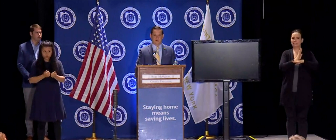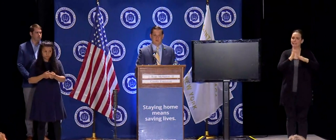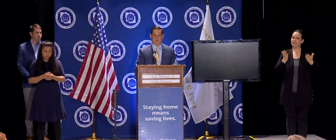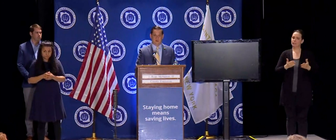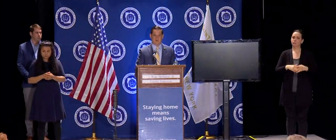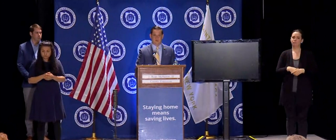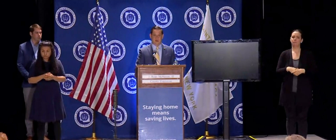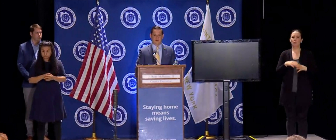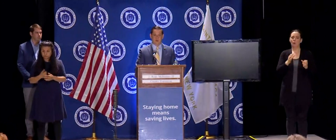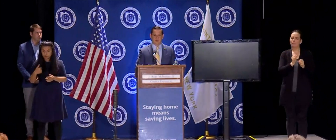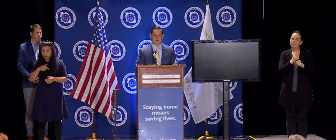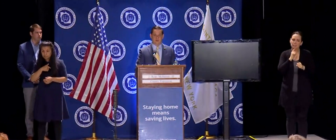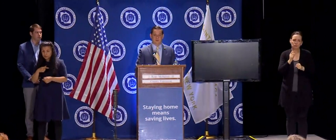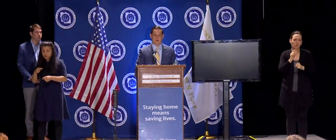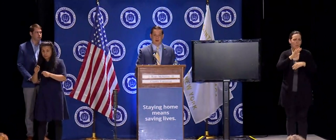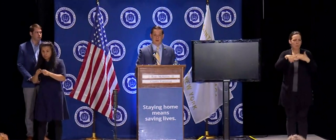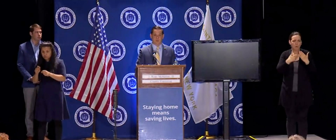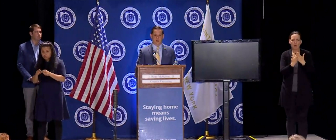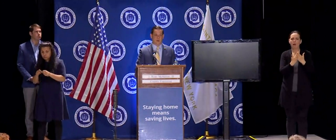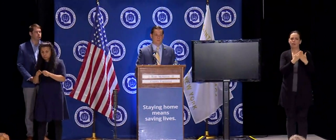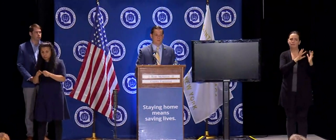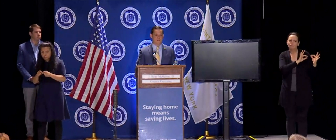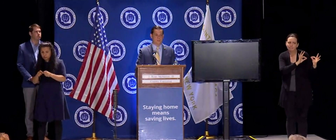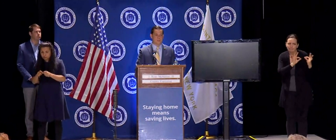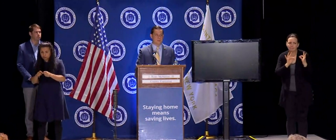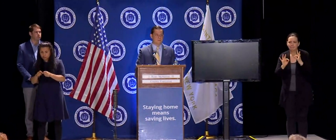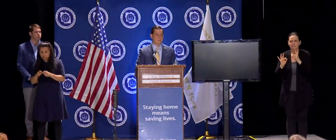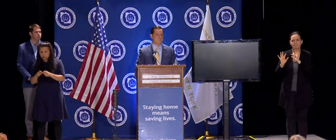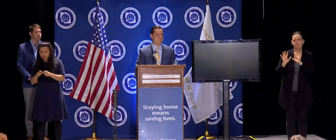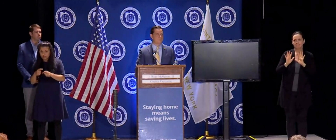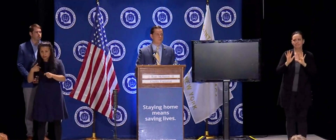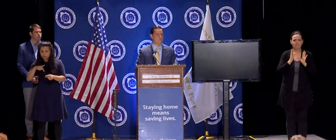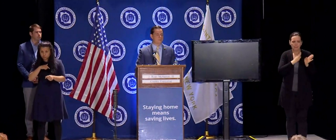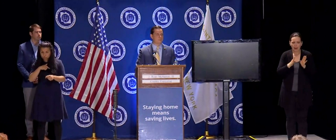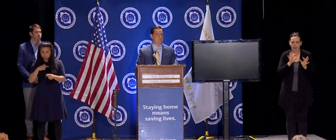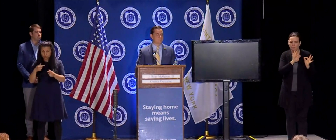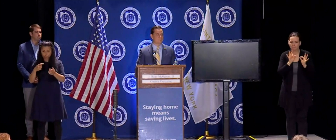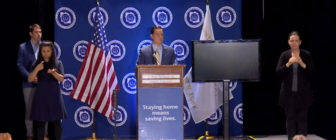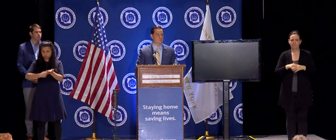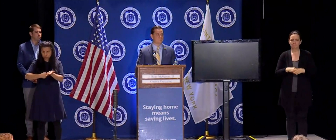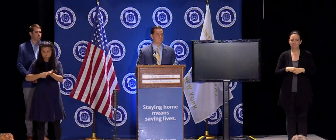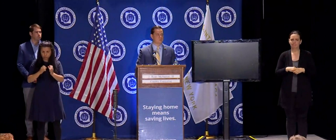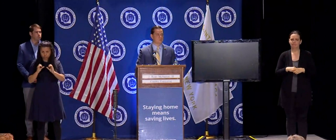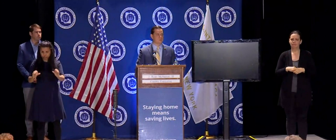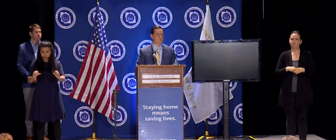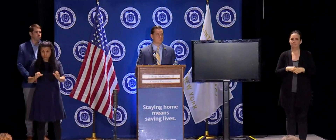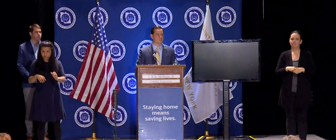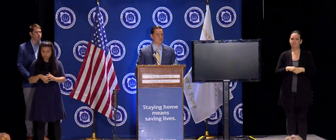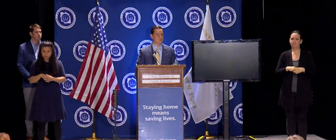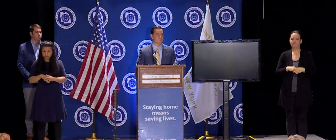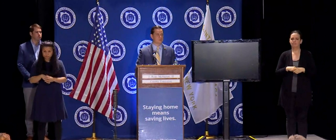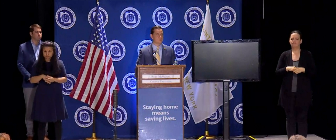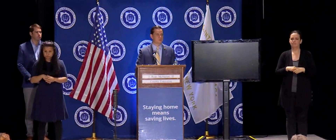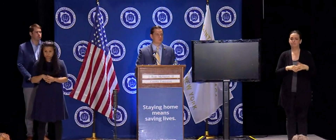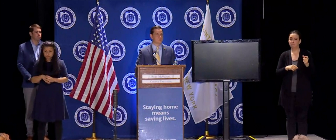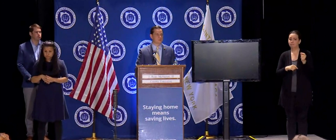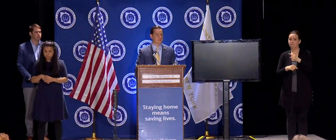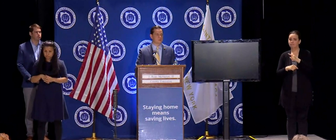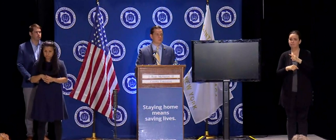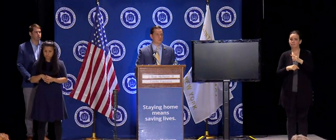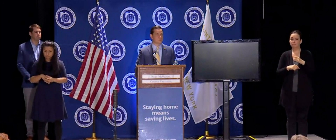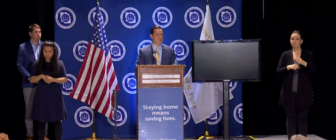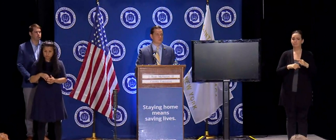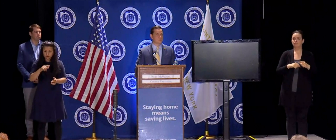sure that everybody lives up to their end of the bargain. Did the county or did the town of Clay get any specific assurances